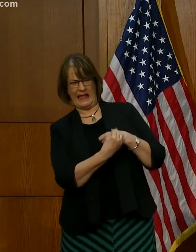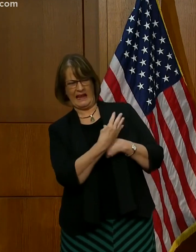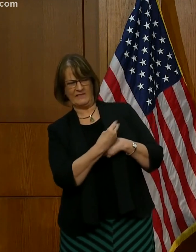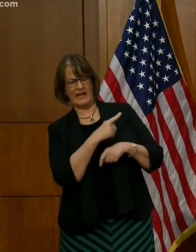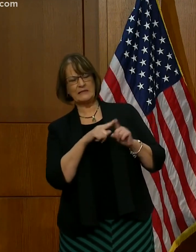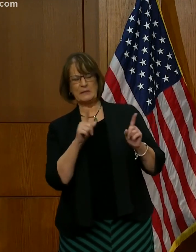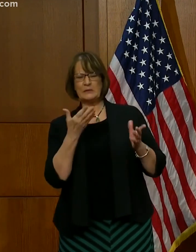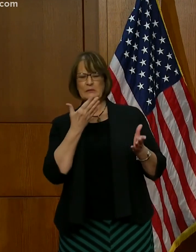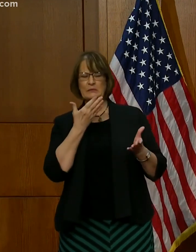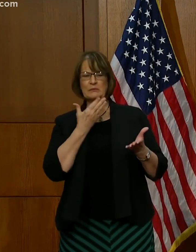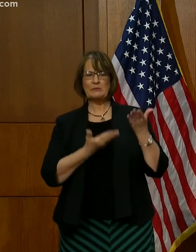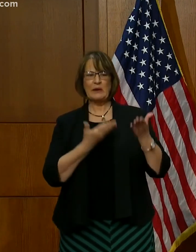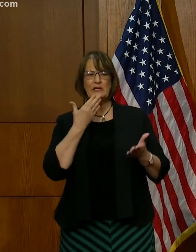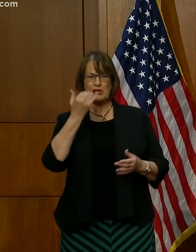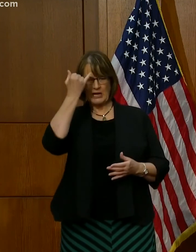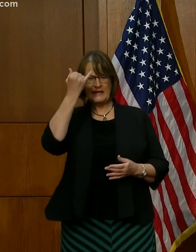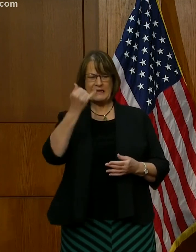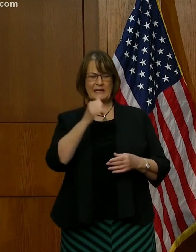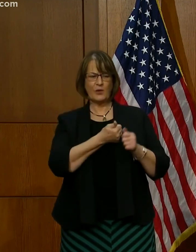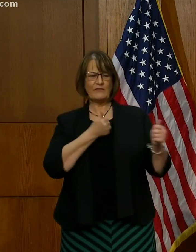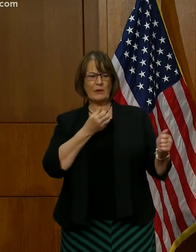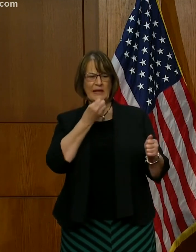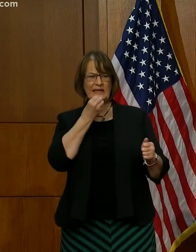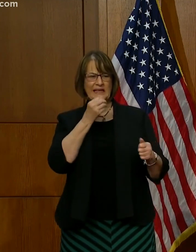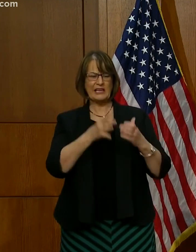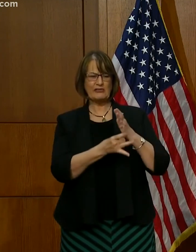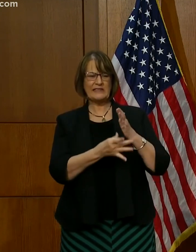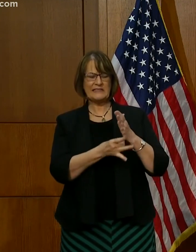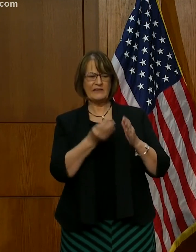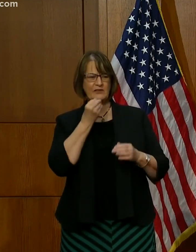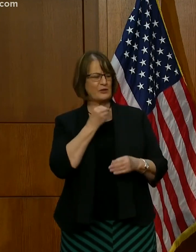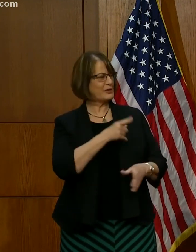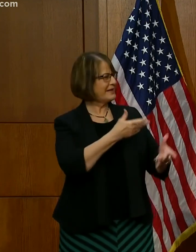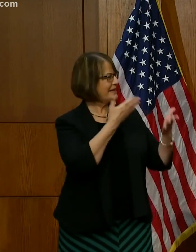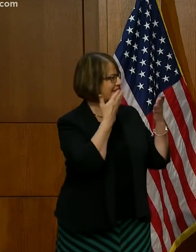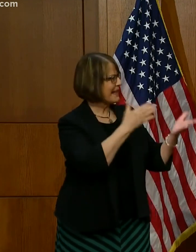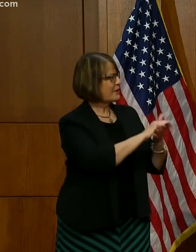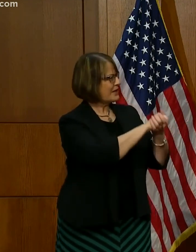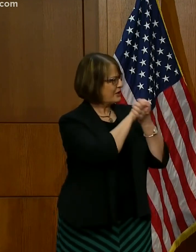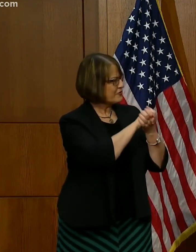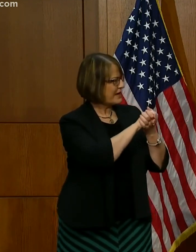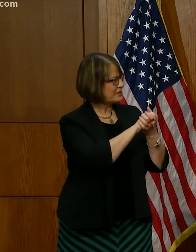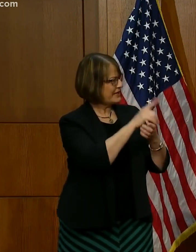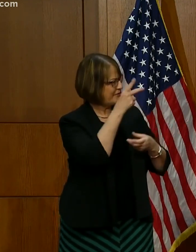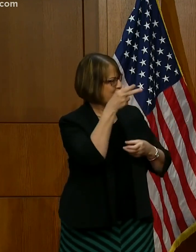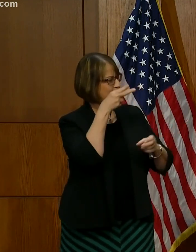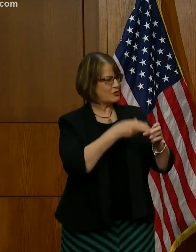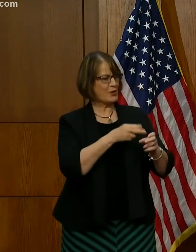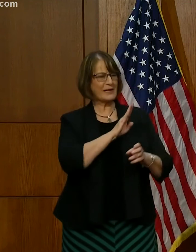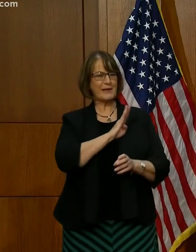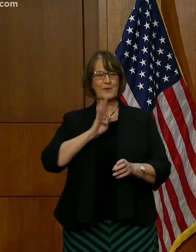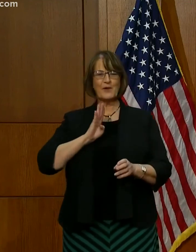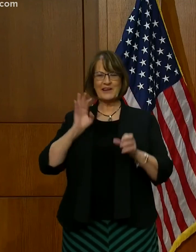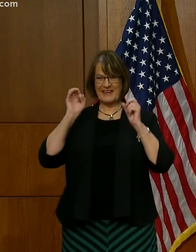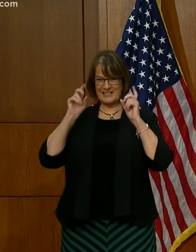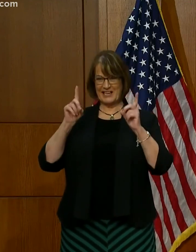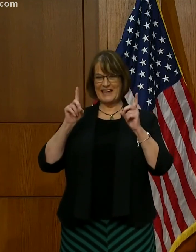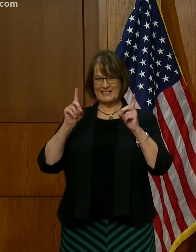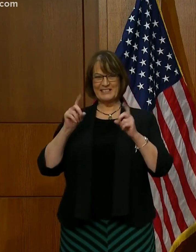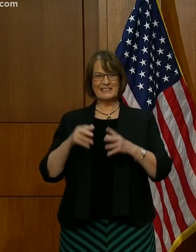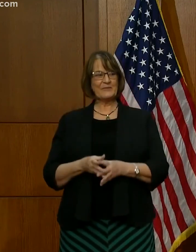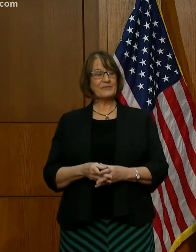good advice. But thanks so much for all you do, and congratulations on being on the Board of Education. Thank you. Yes.